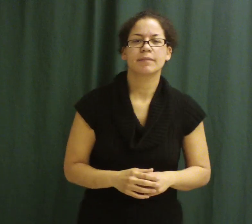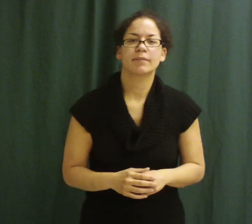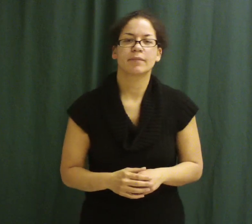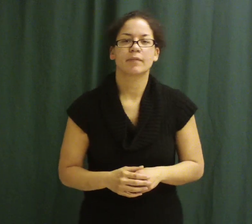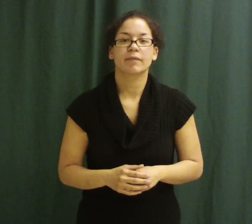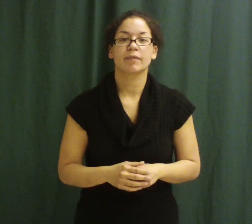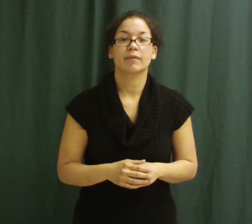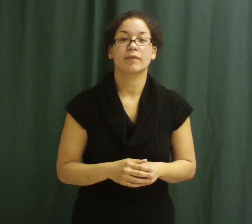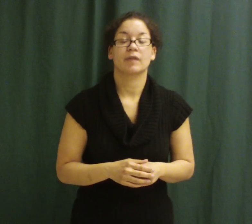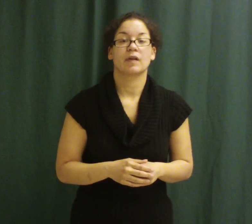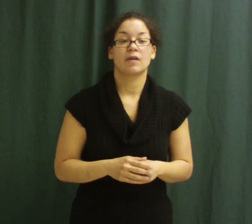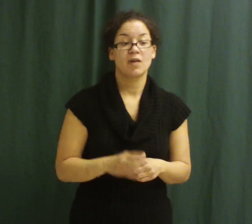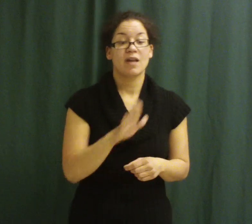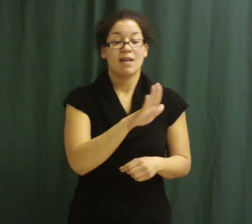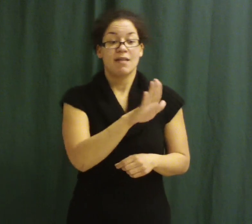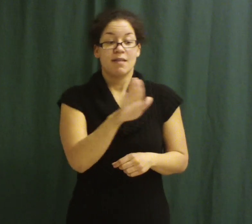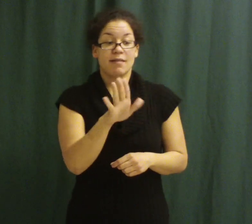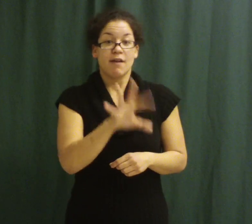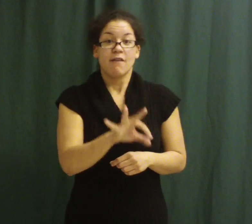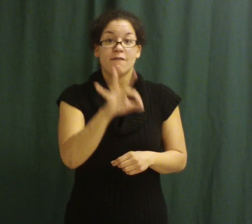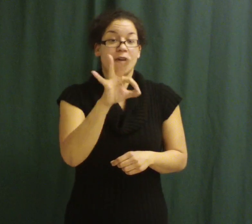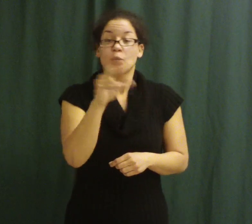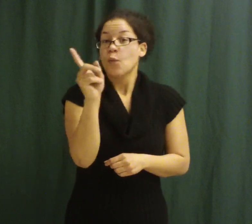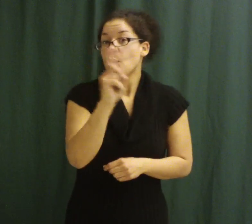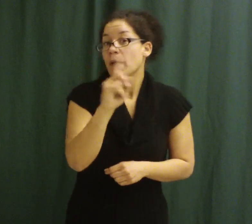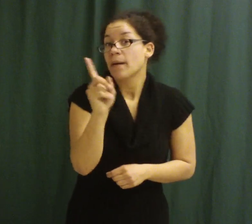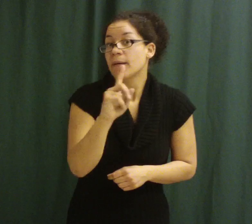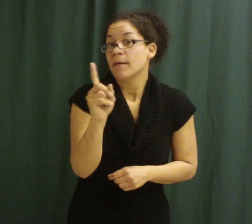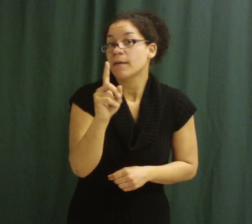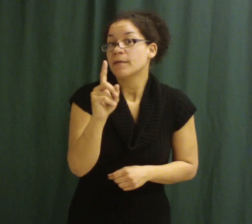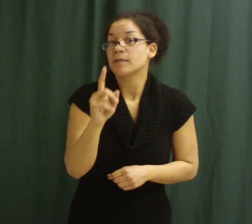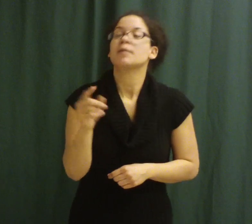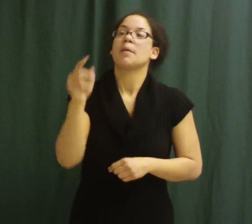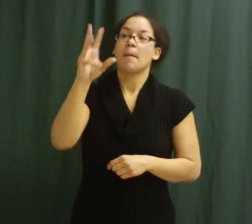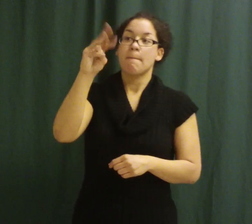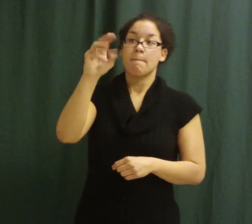They are found mainly between Mars and Jupiter.